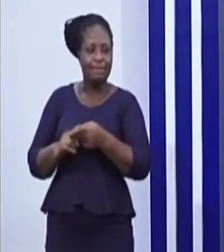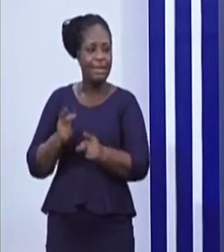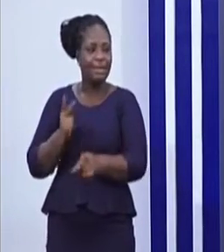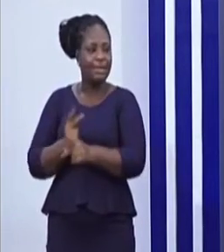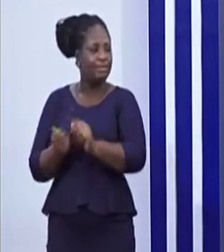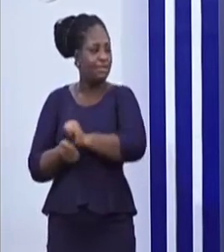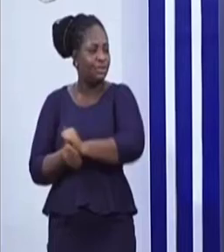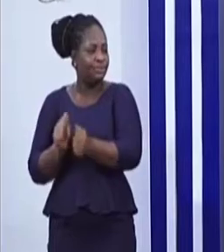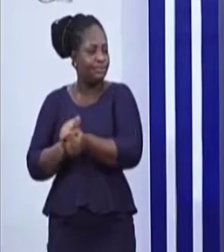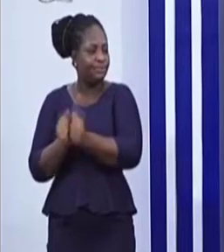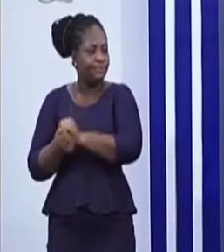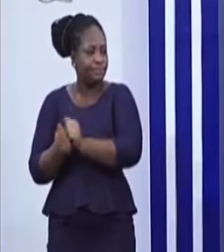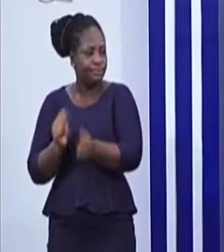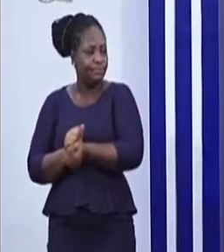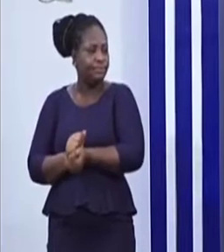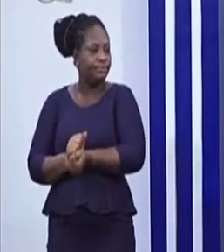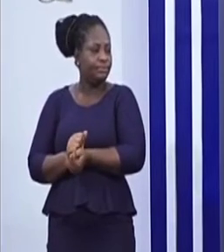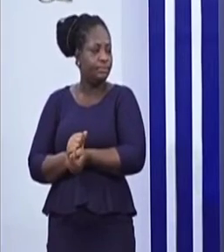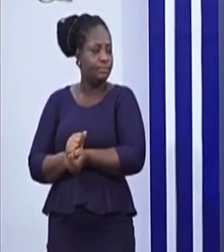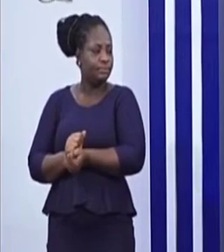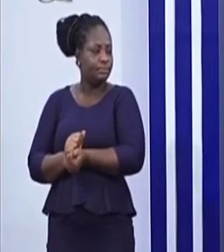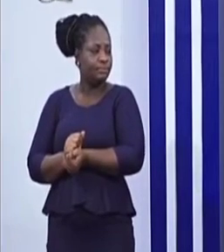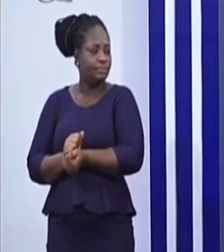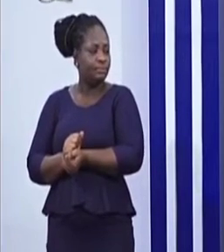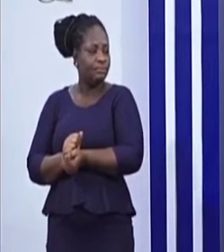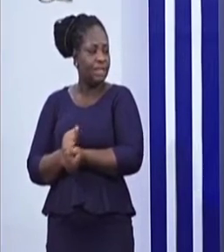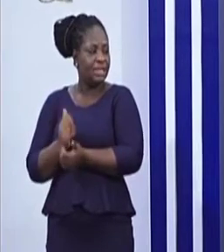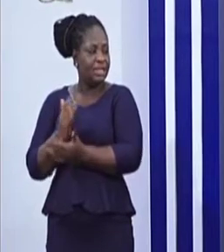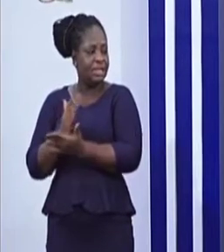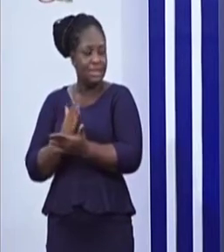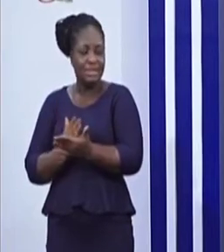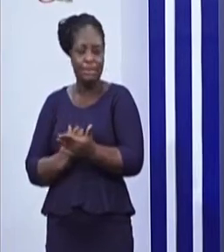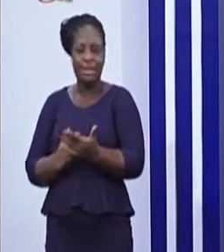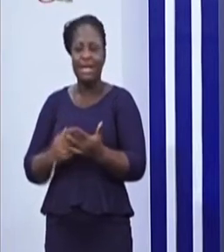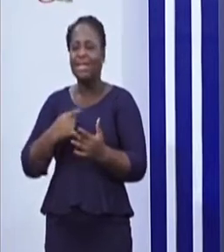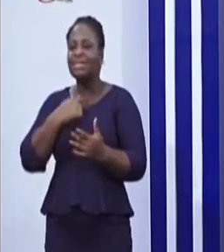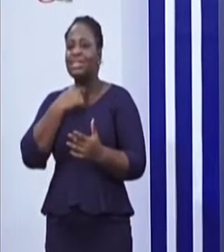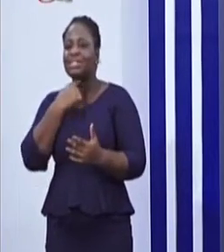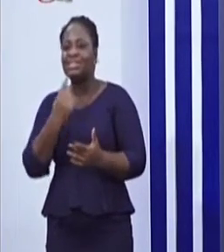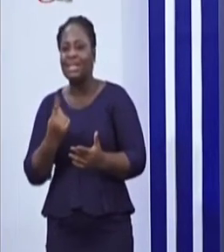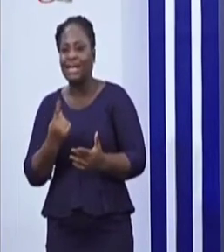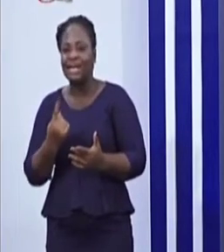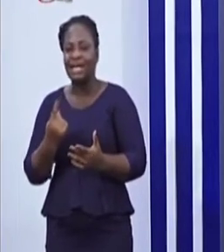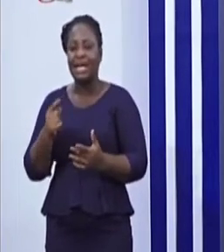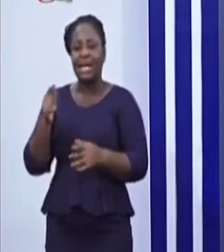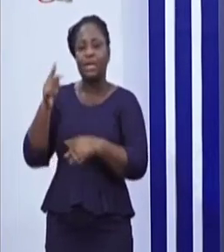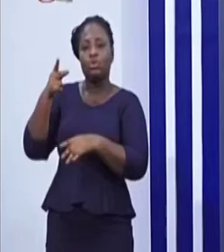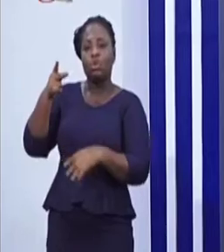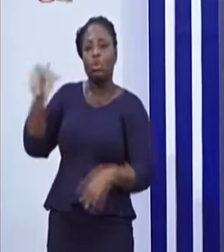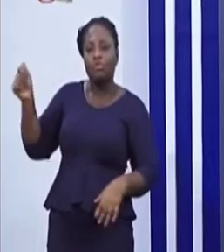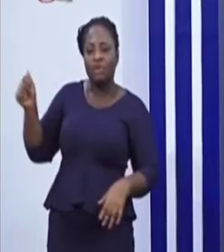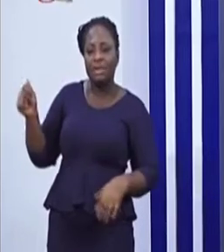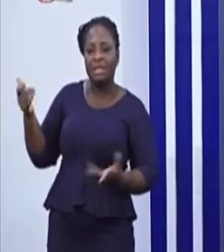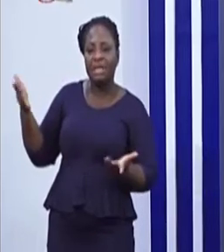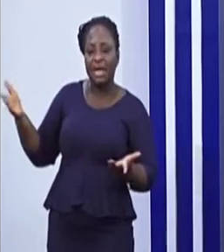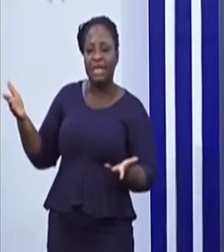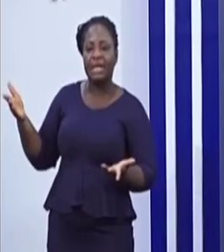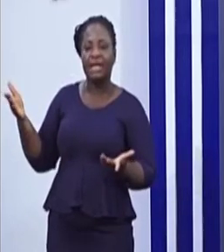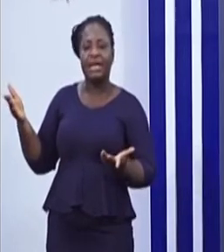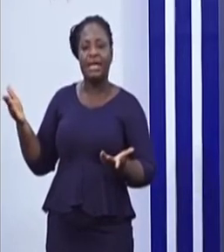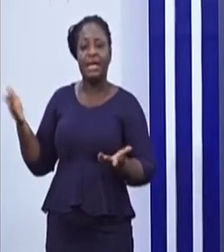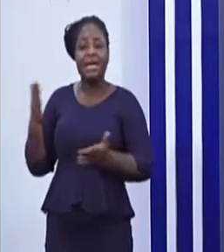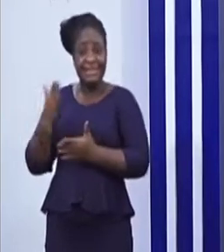day, are currently in isolation. Some are, as I mentioned, at Tua Government Hospital. Some are also in